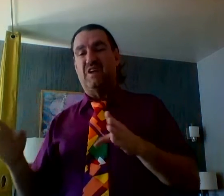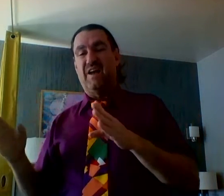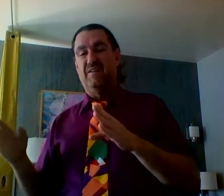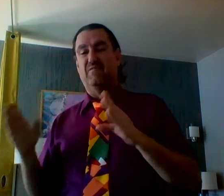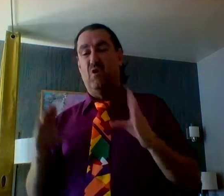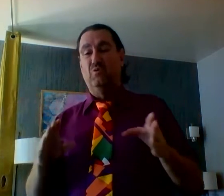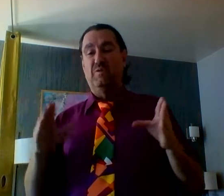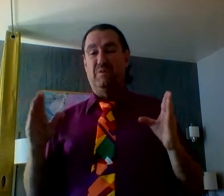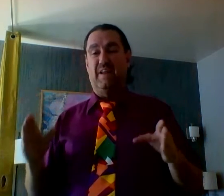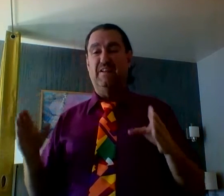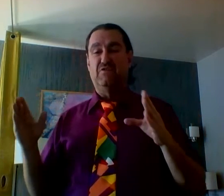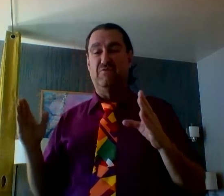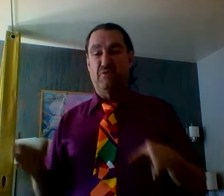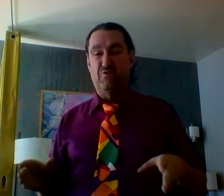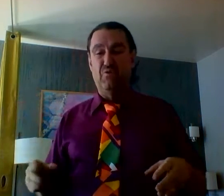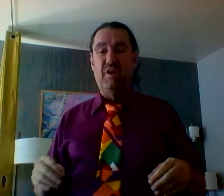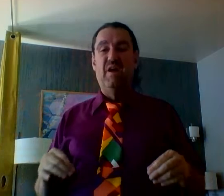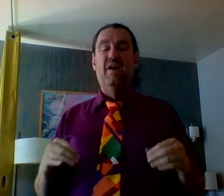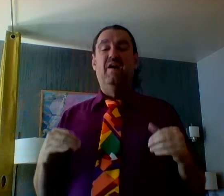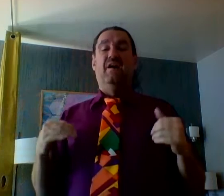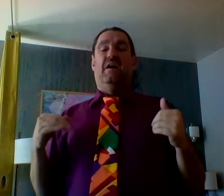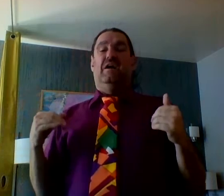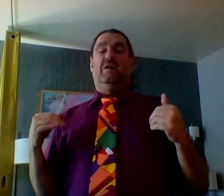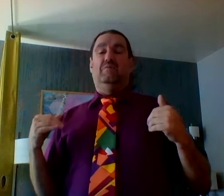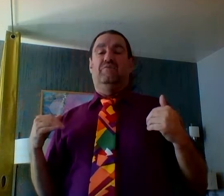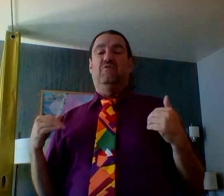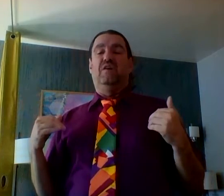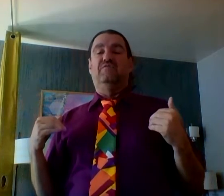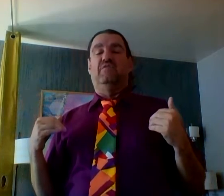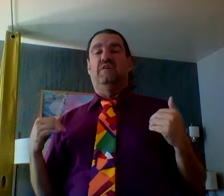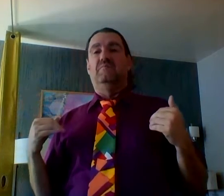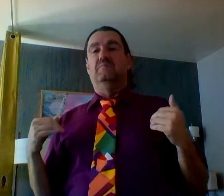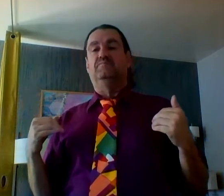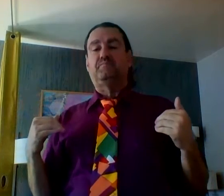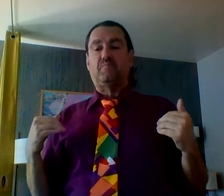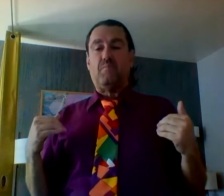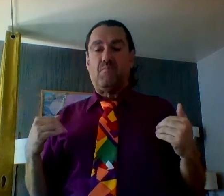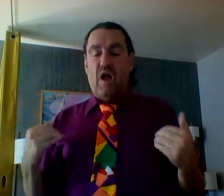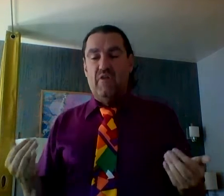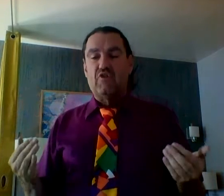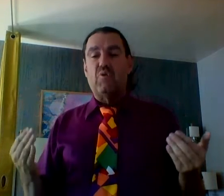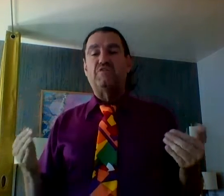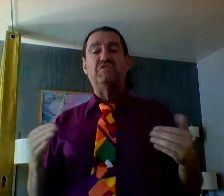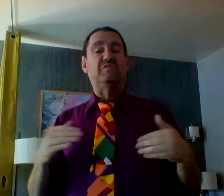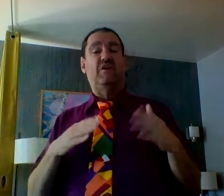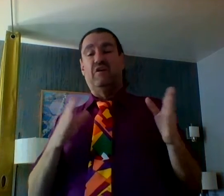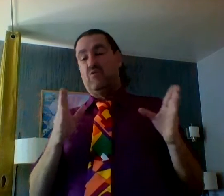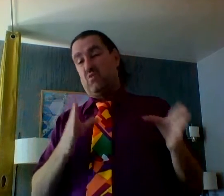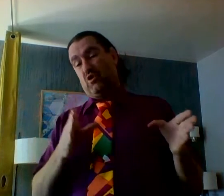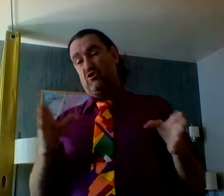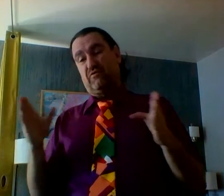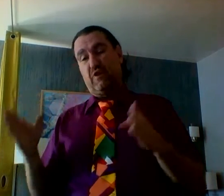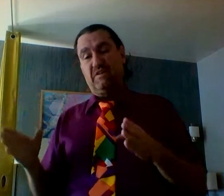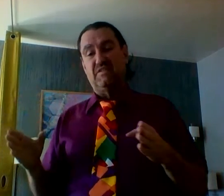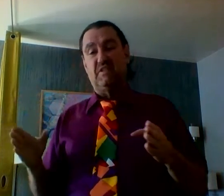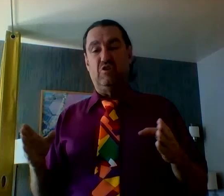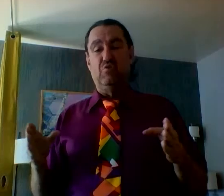outside of only related to food. If you have other questions about other words or phrases that you